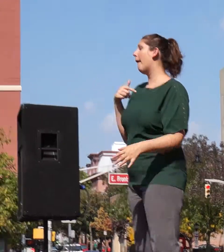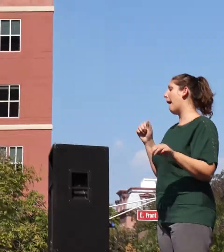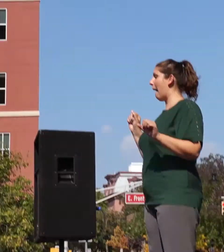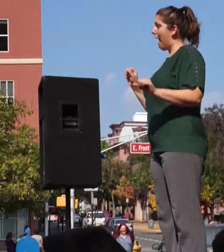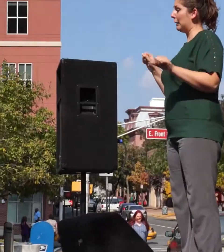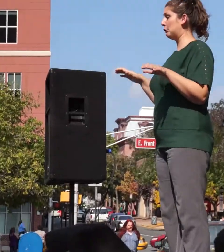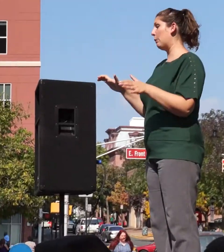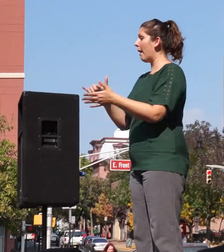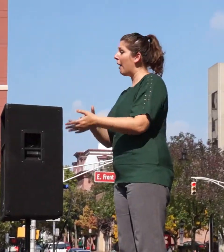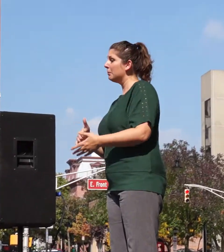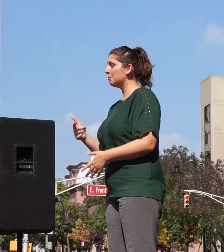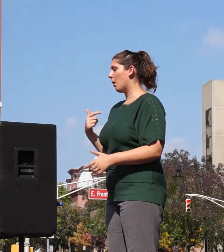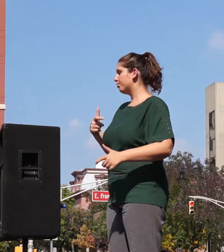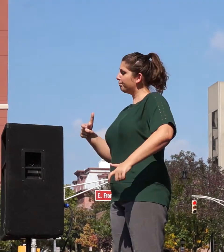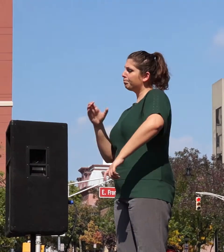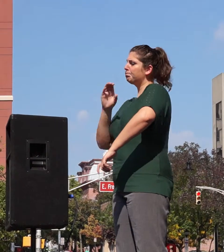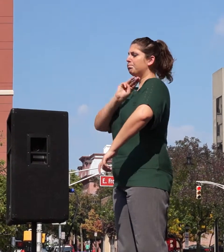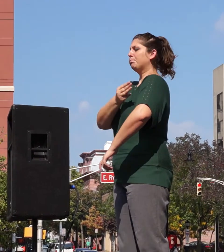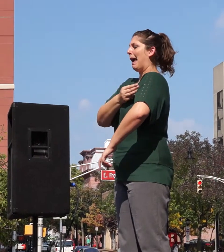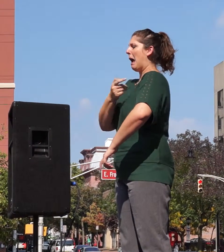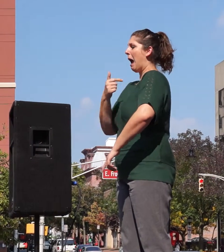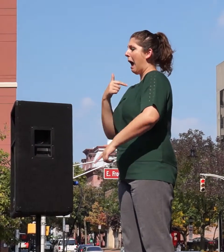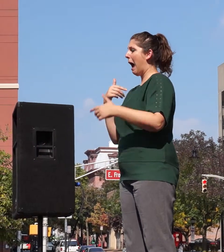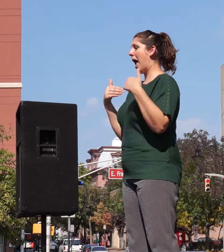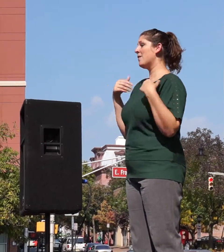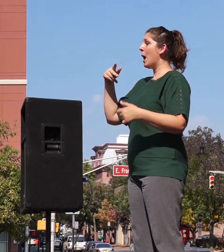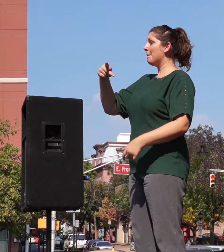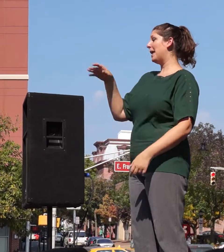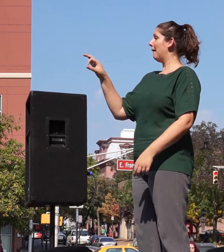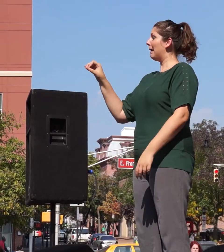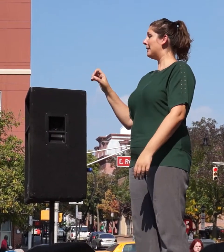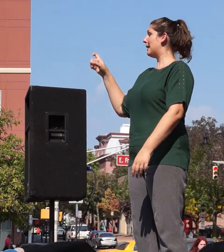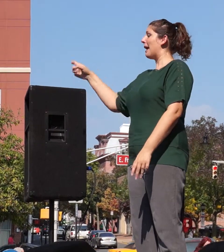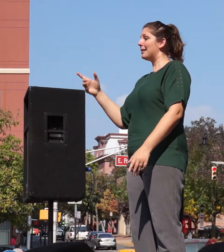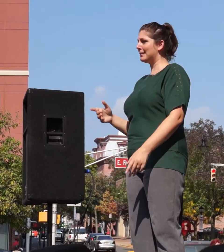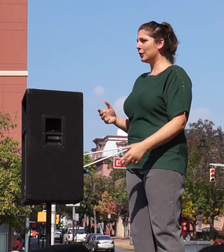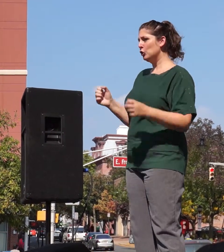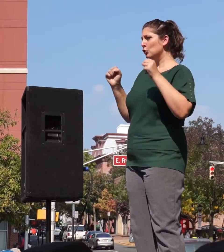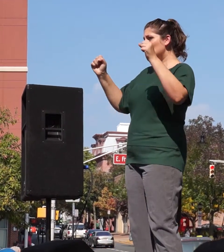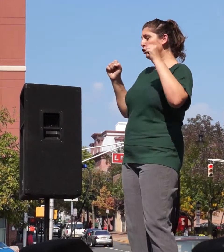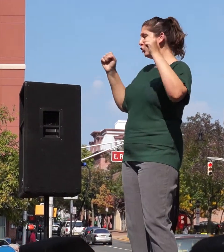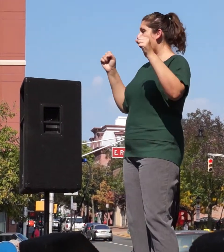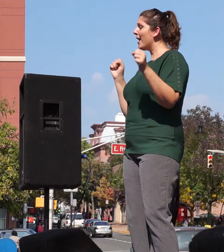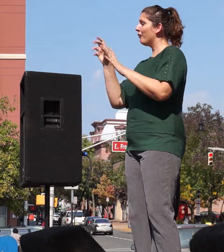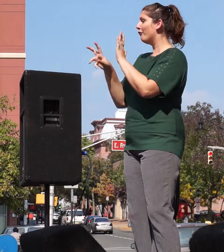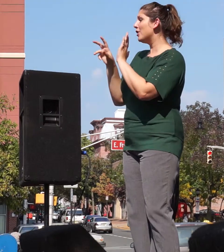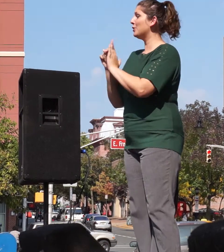that buff. And now I'm the proud owner of 7 copies of P90X. So, you know, look for my workout video this